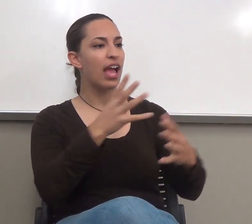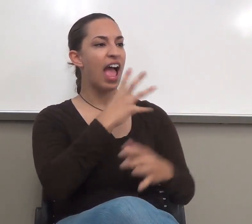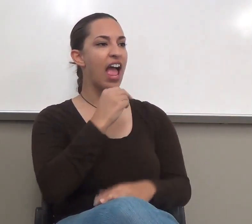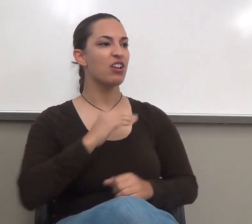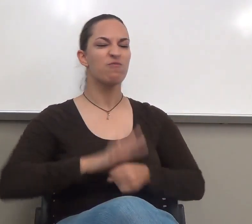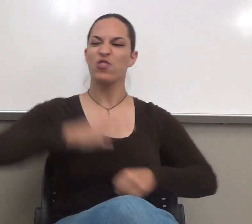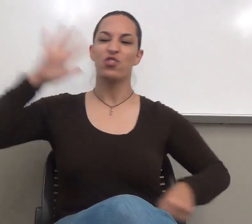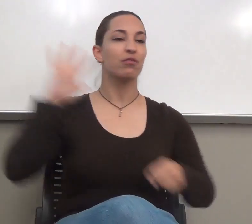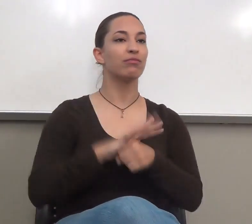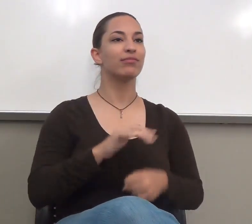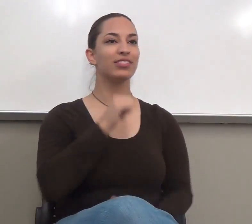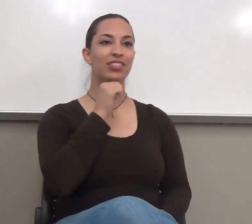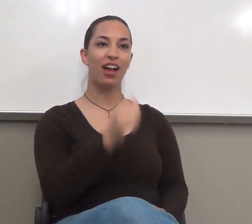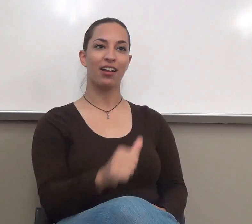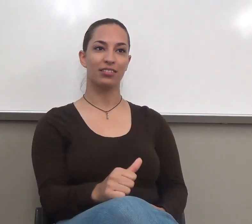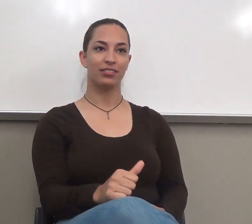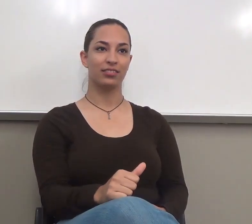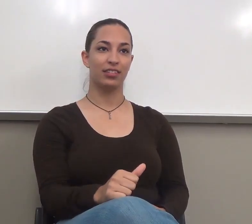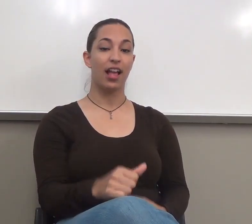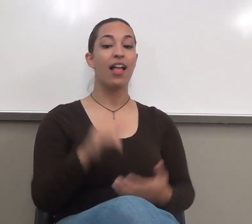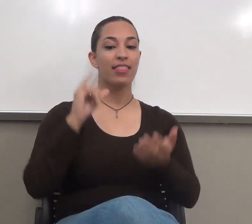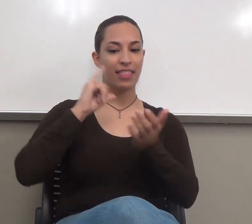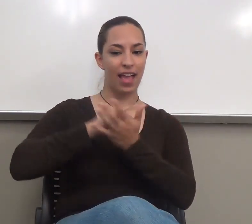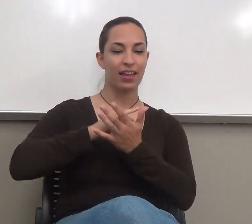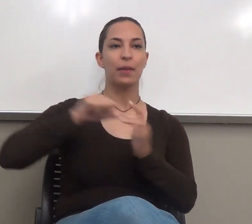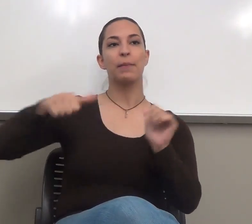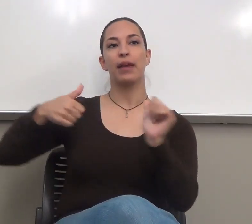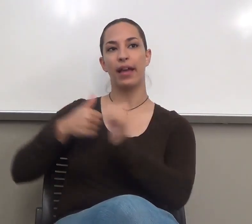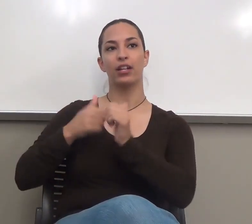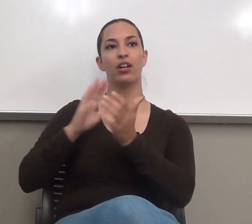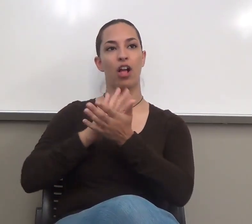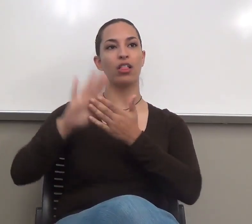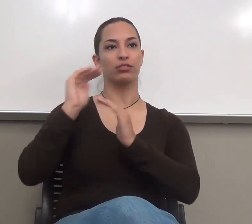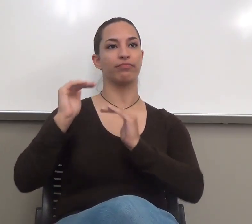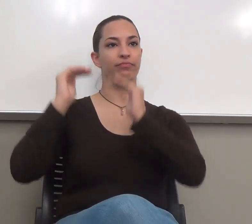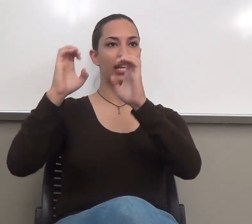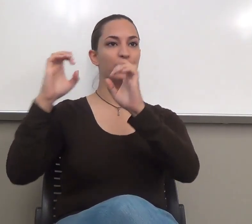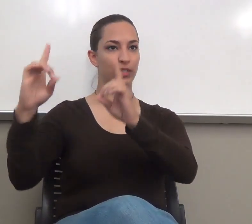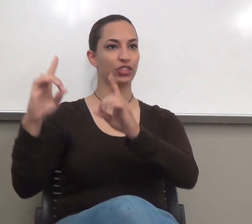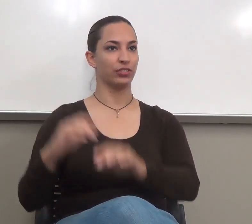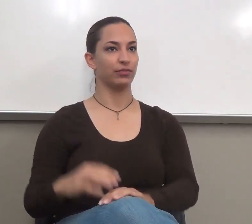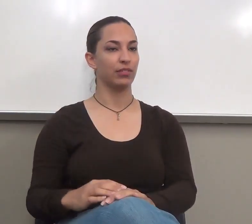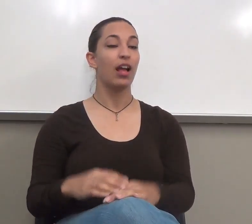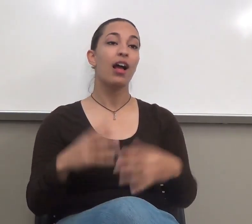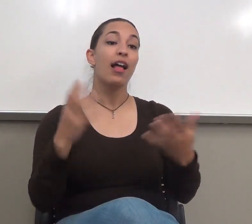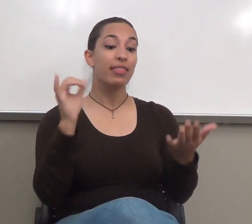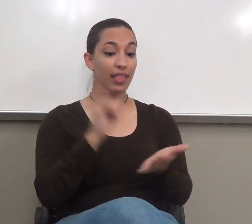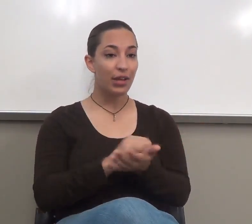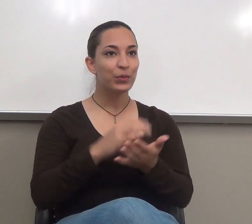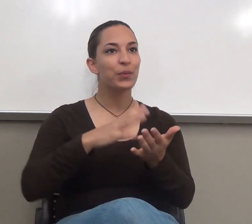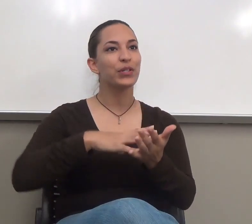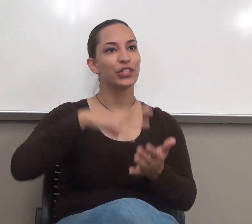able to listen to any argument from somebody else and not lose your